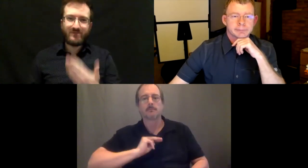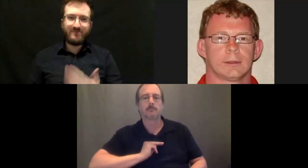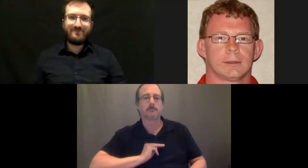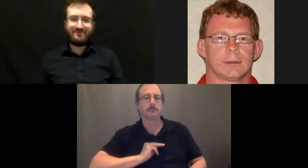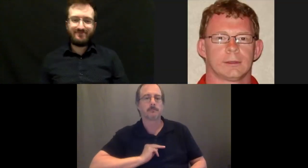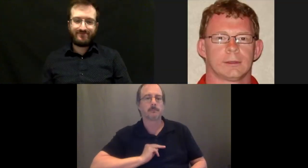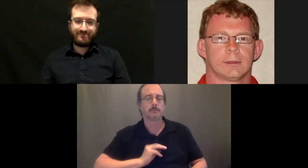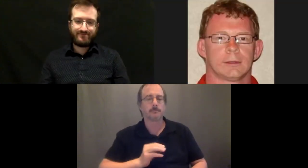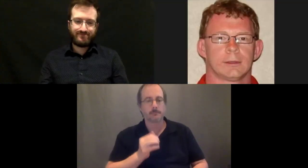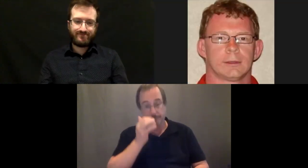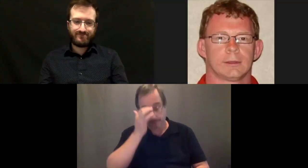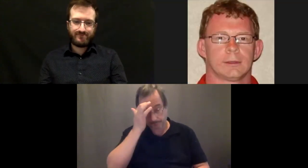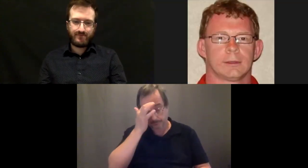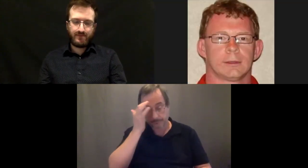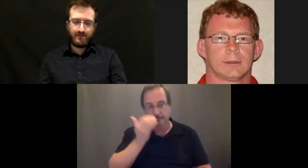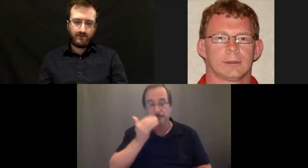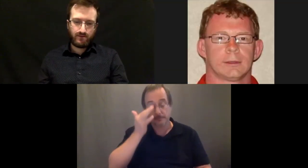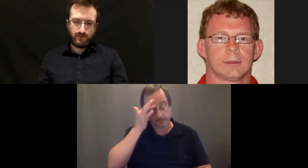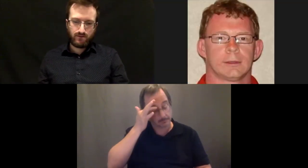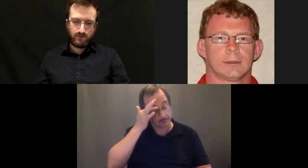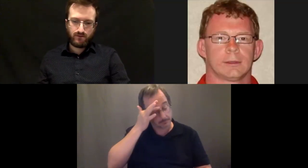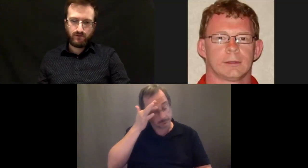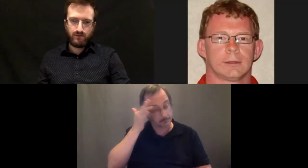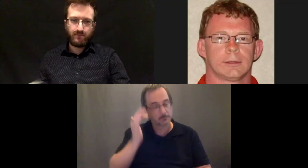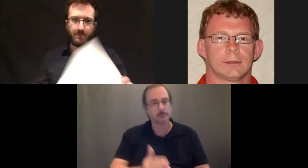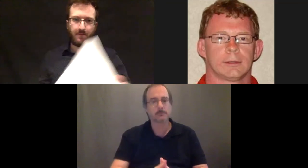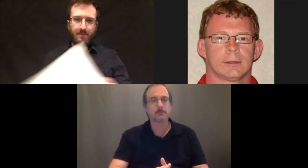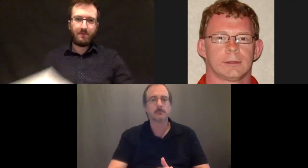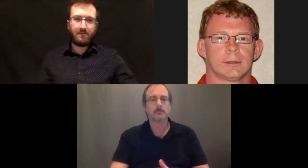Q&A. And Michelle, could you please turn your camera on?